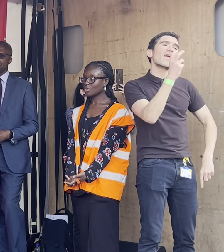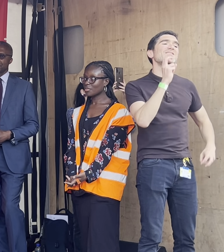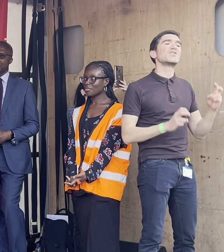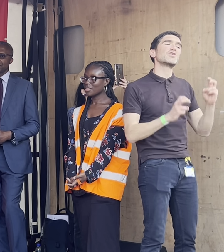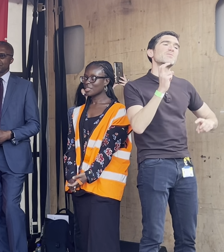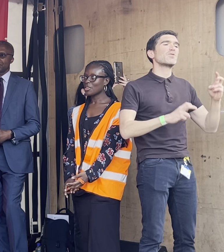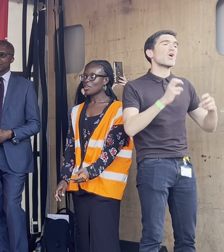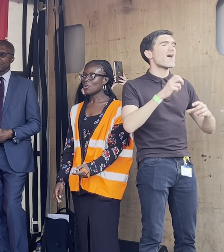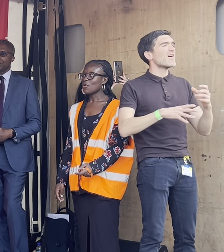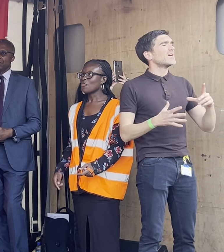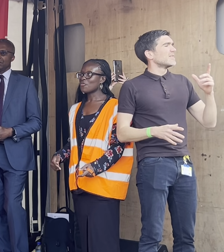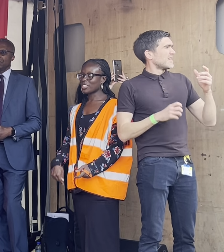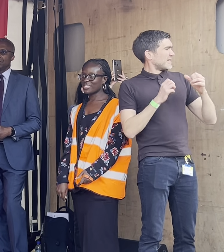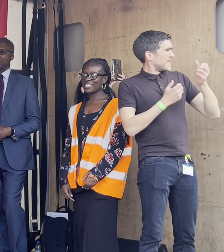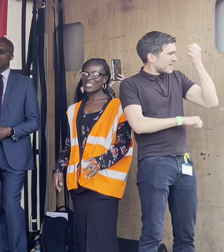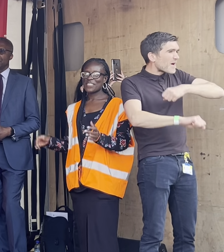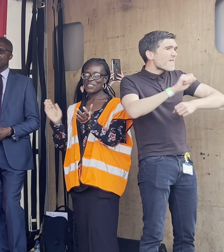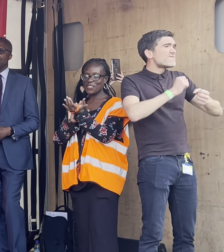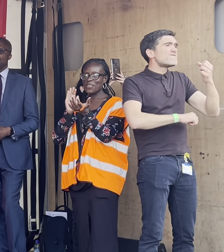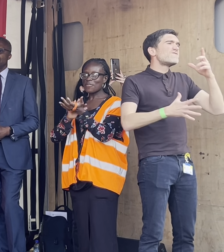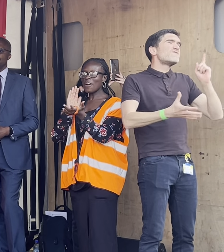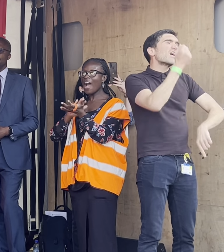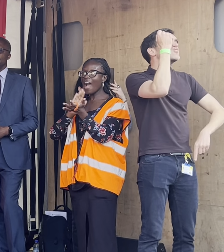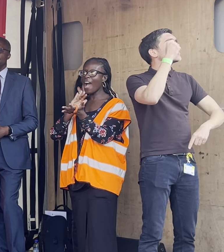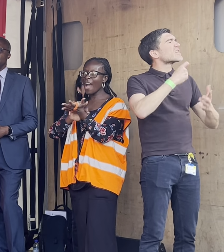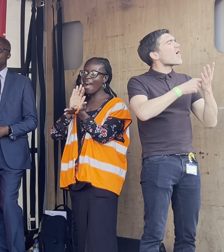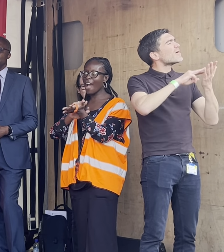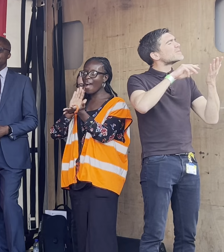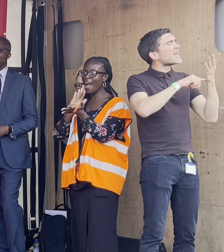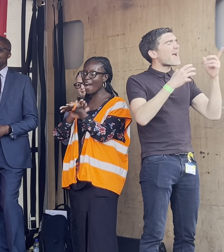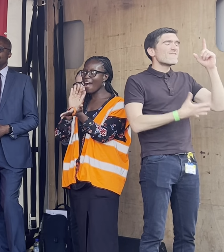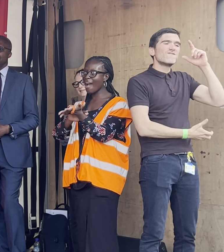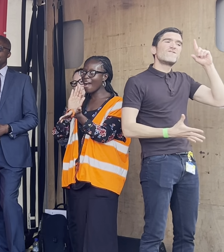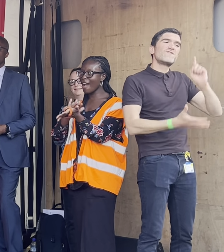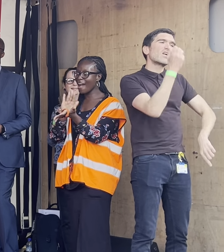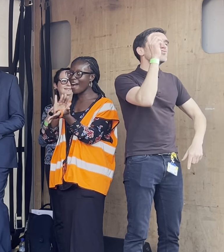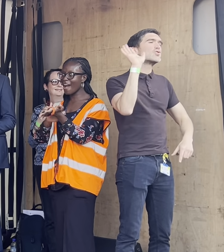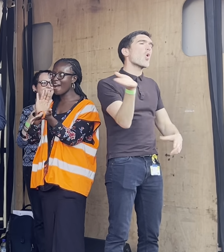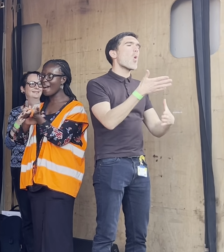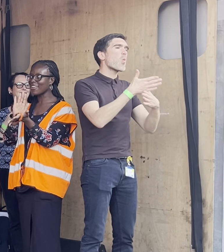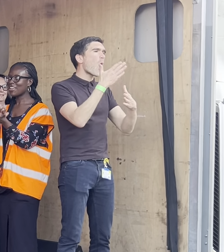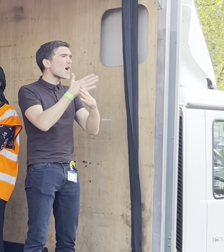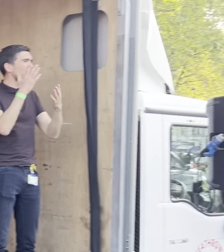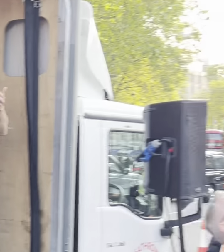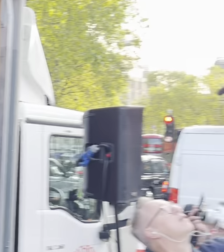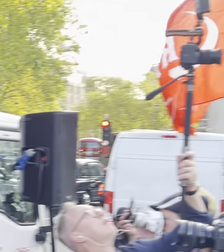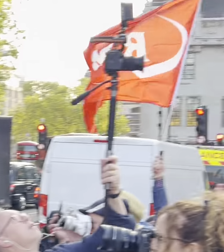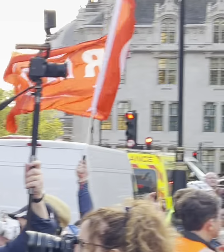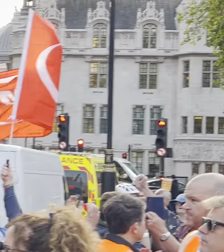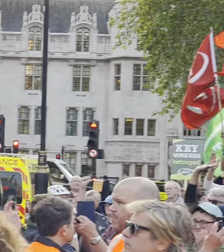Victory to the RMT, victory to every worker. Solidarity and fight on.